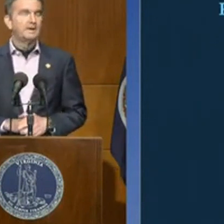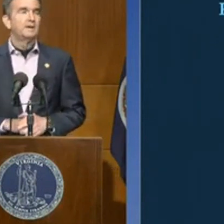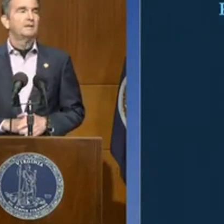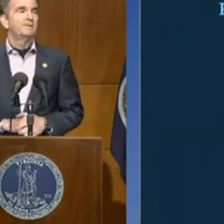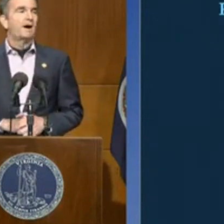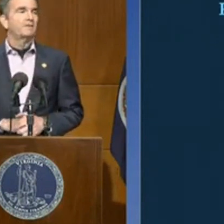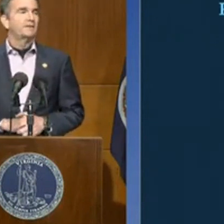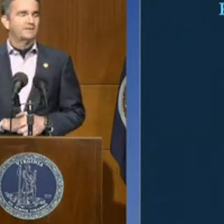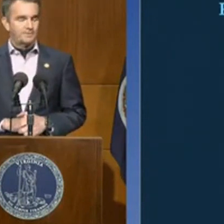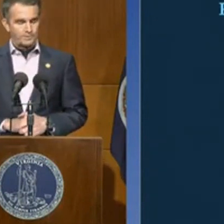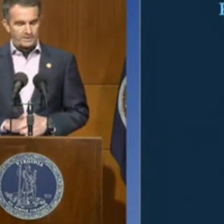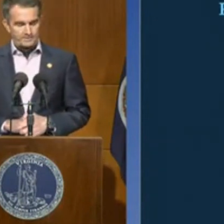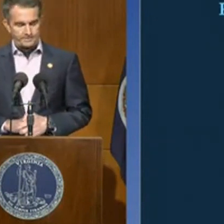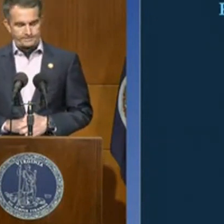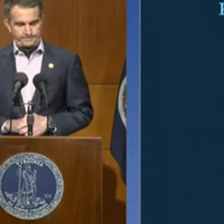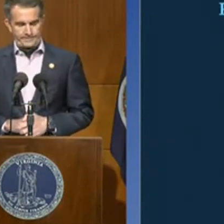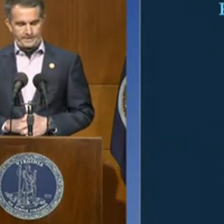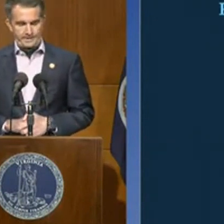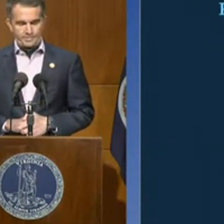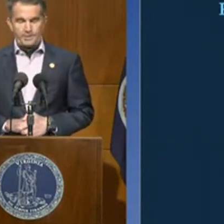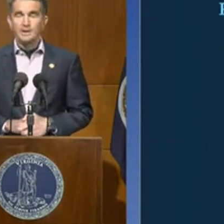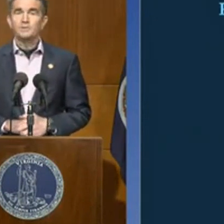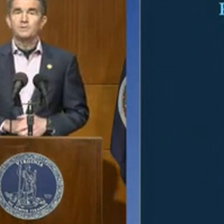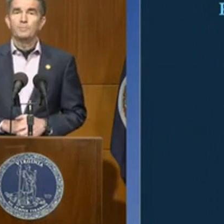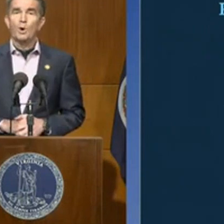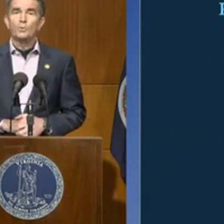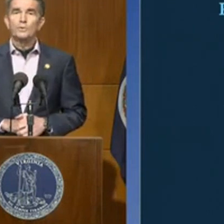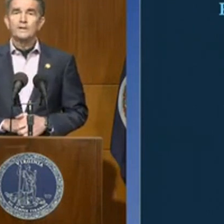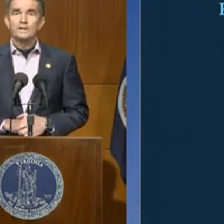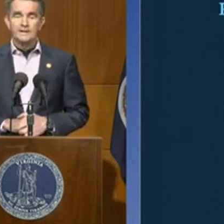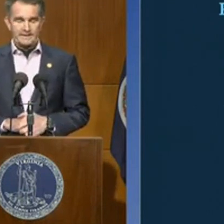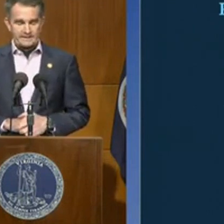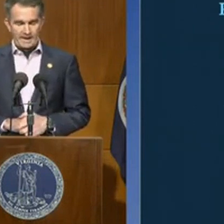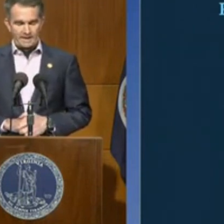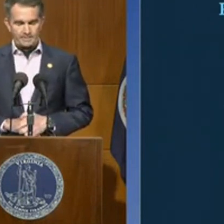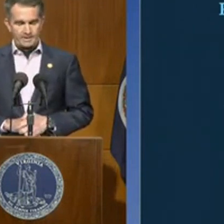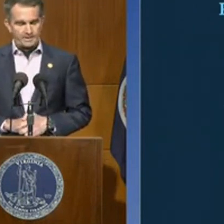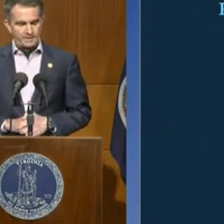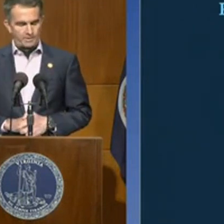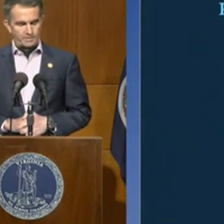rapidly evolving situation. Because